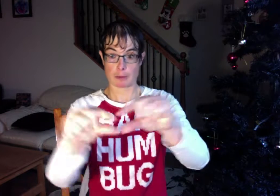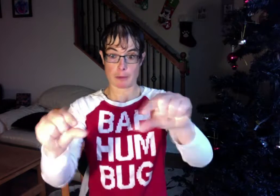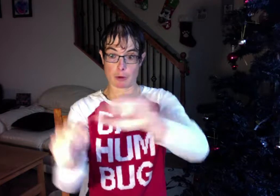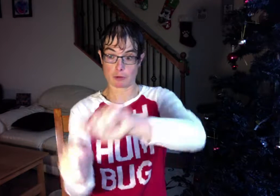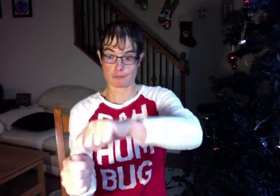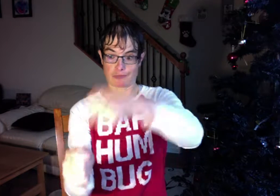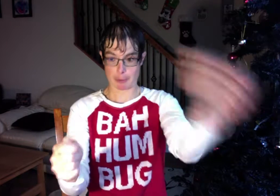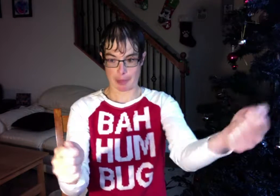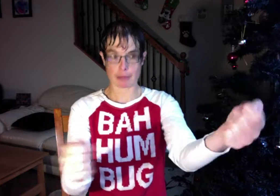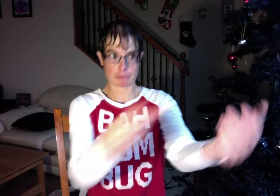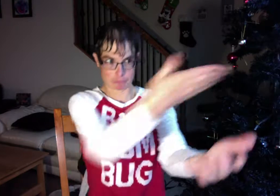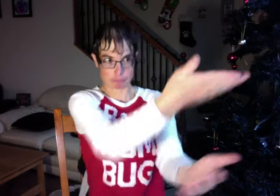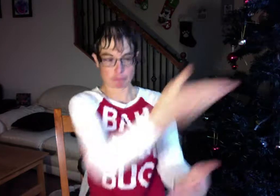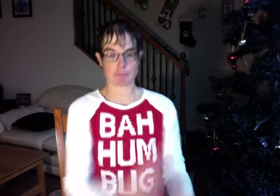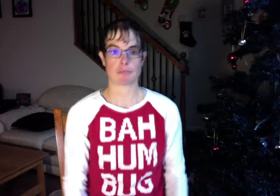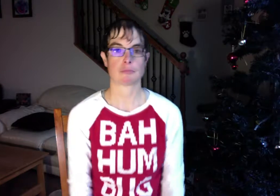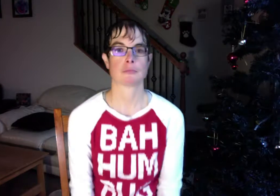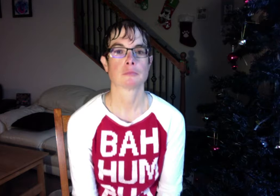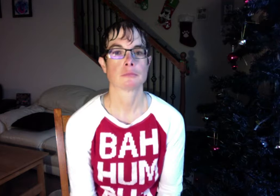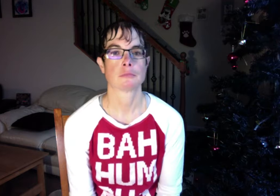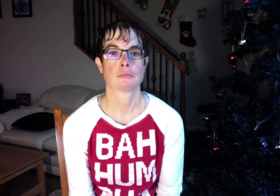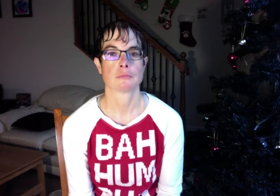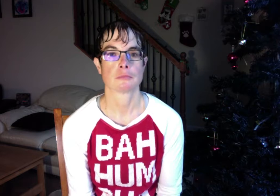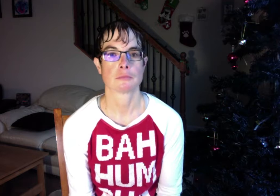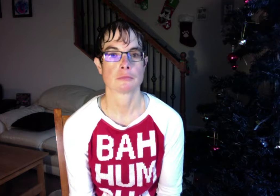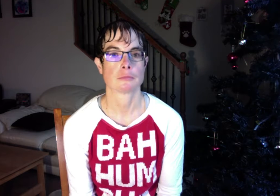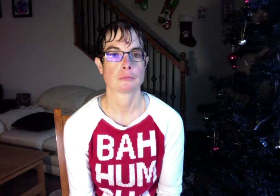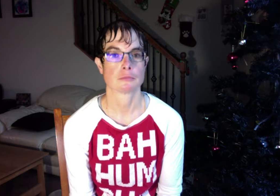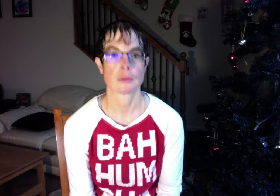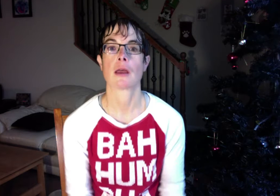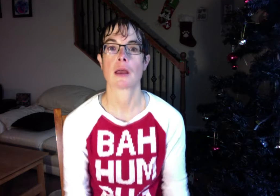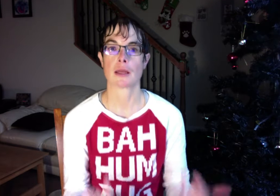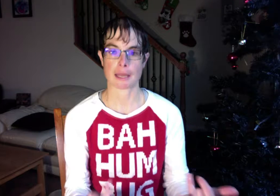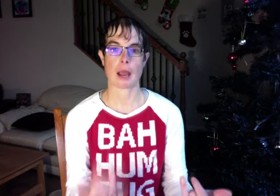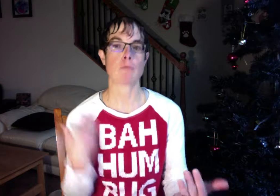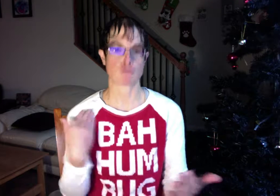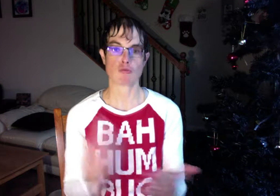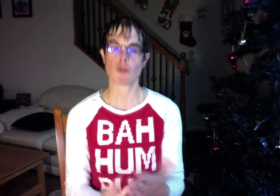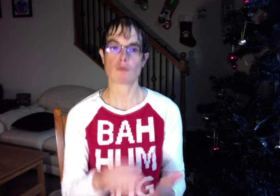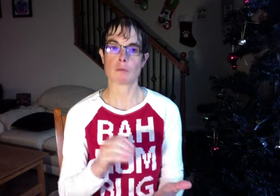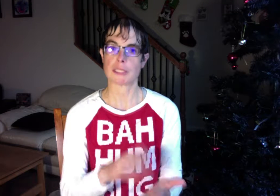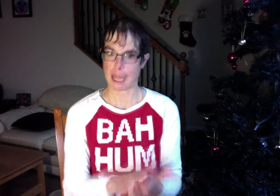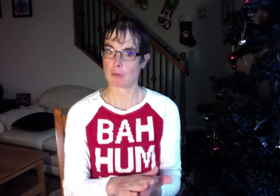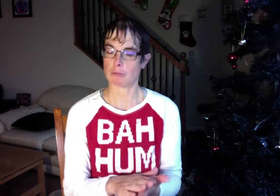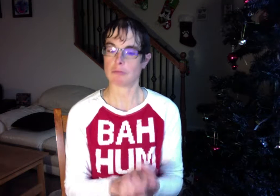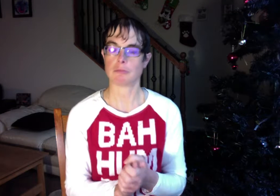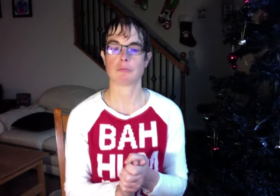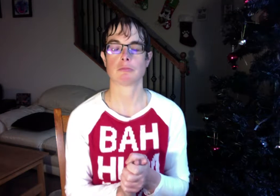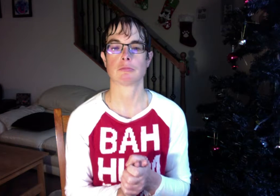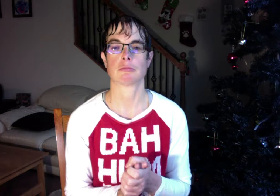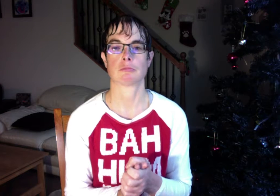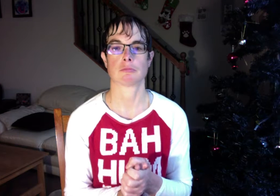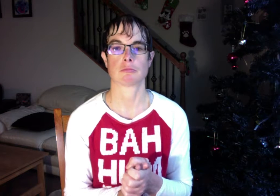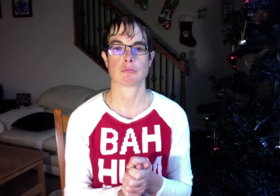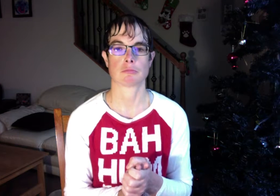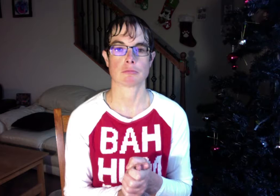dotted line? I'm just going to bend that back. And that is where you'll write your evidence, okay? Bend that back. Write your